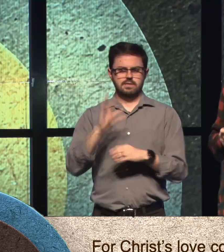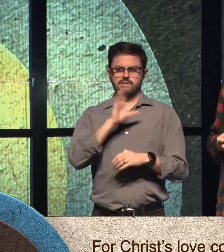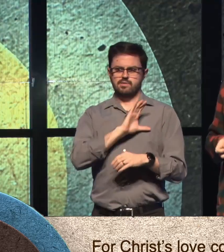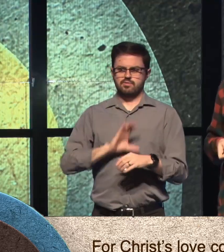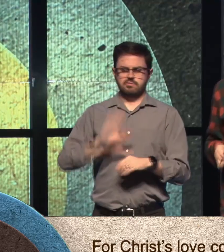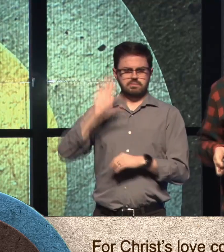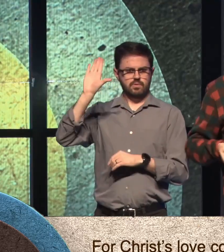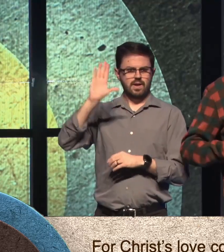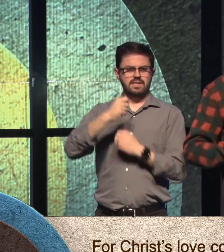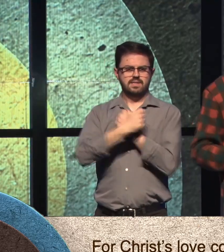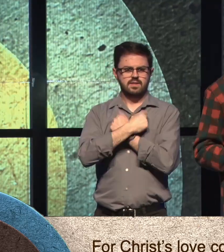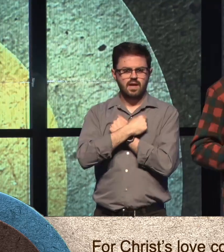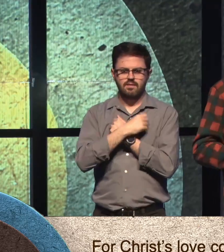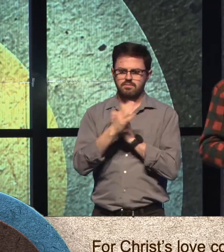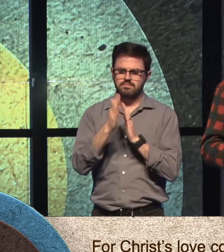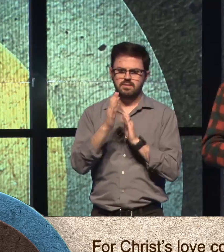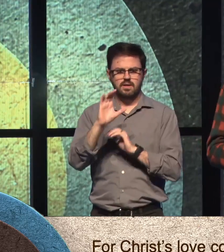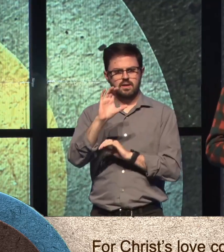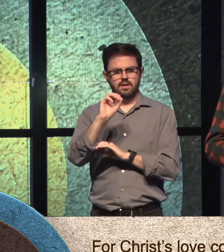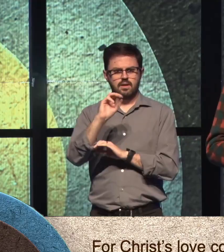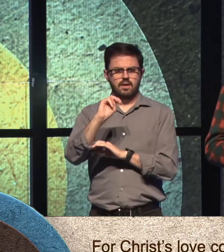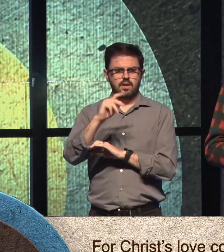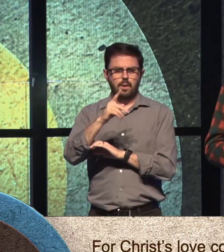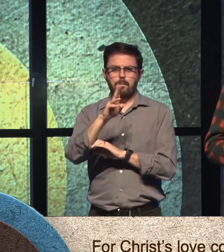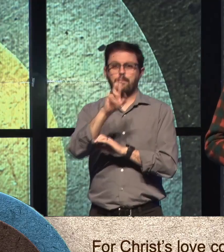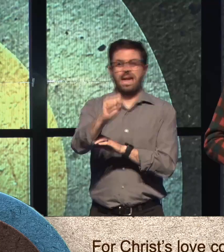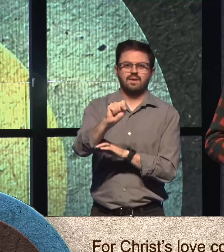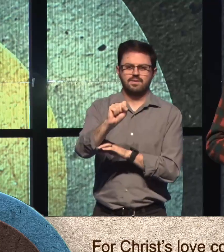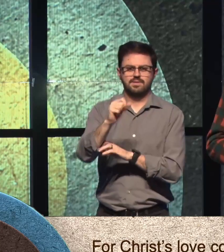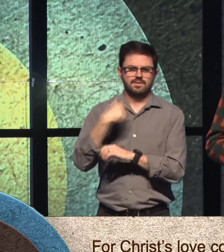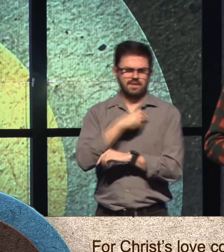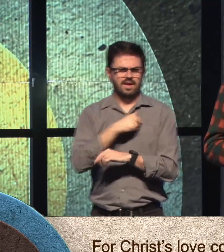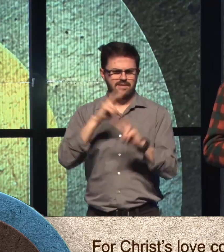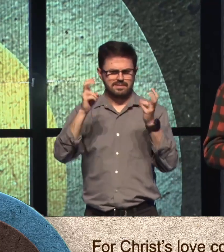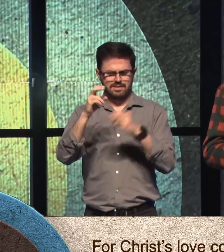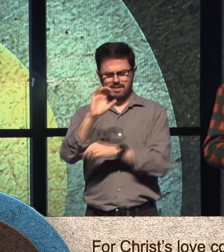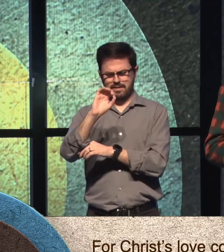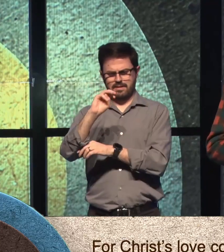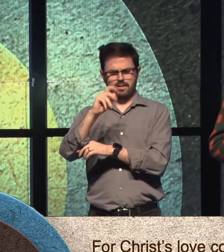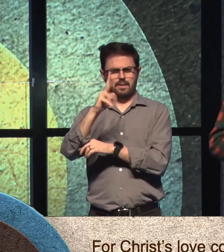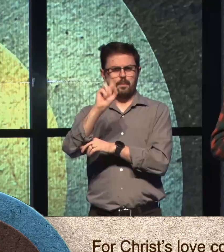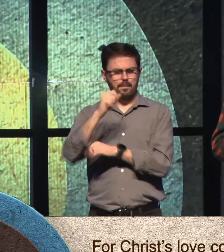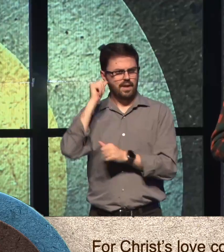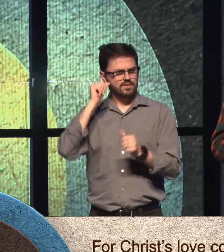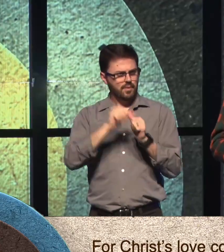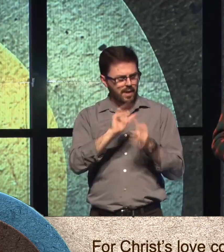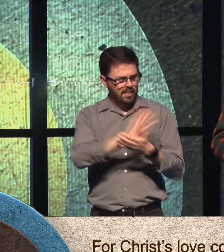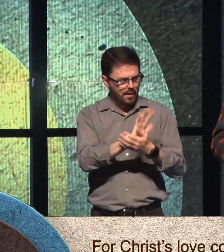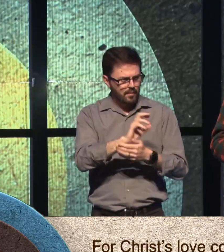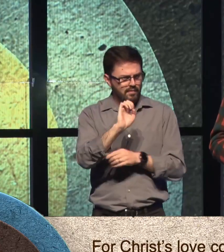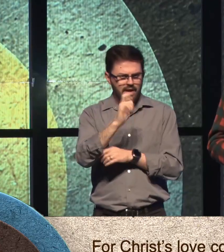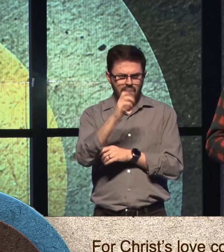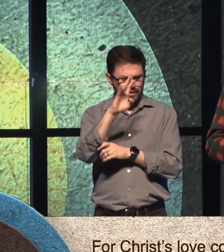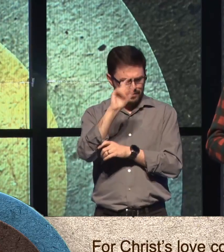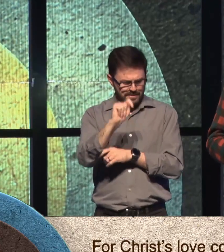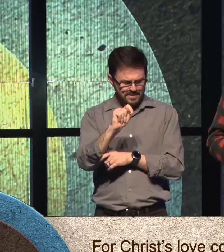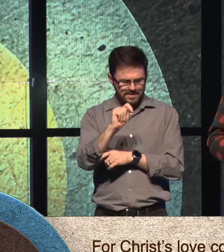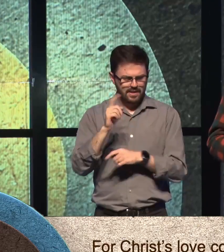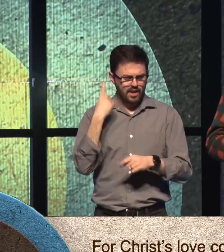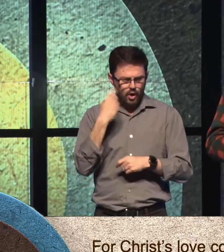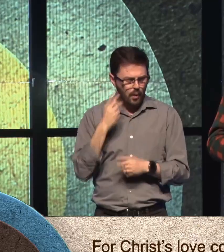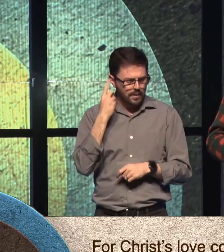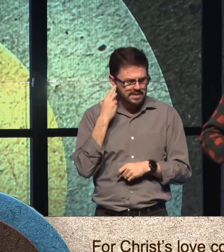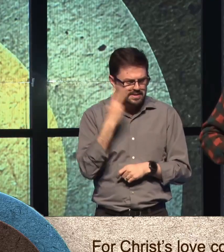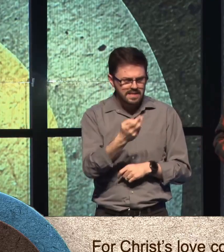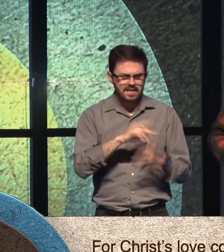us. I cannot read that without thinking of The Exorcist. Sorry, I just can't do it. I know I should be able to, but I can't.